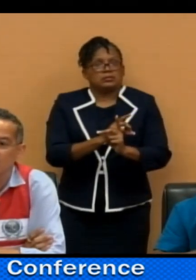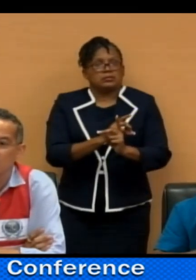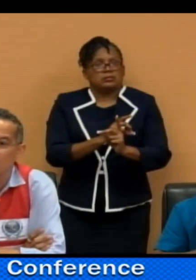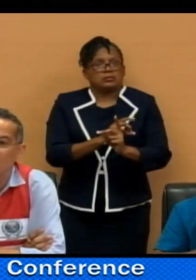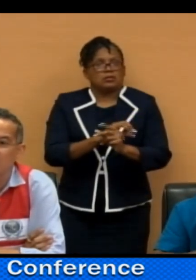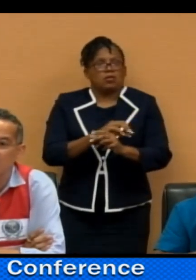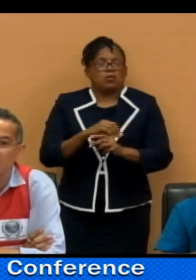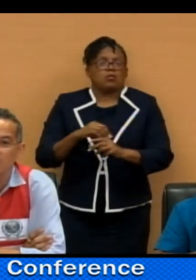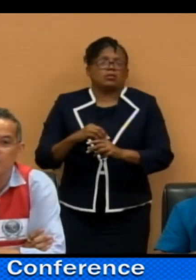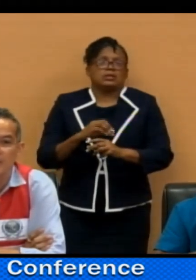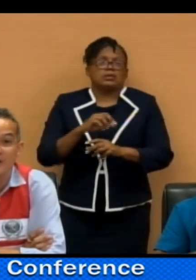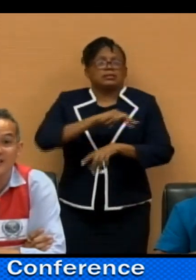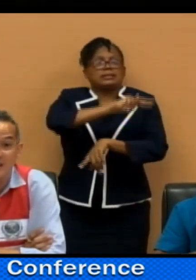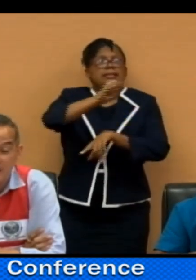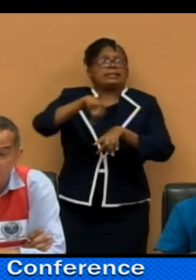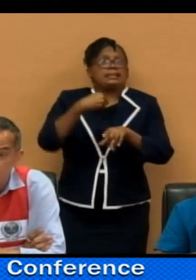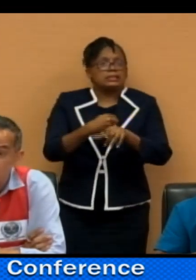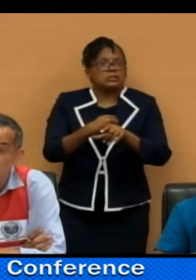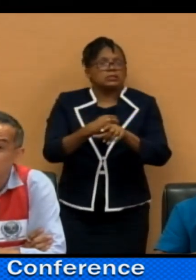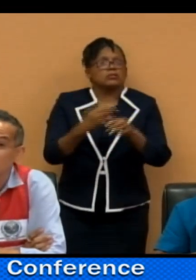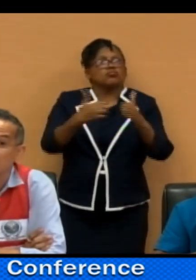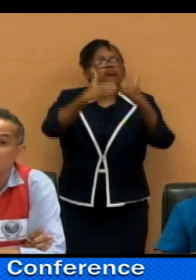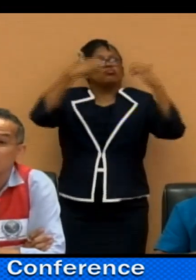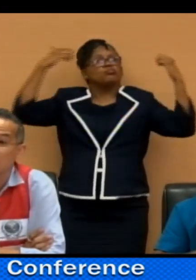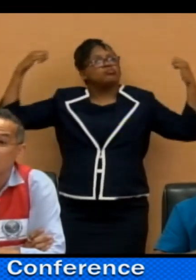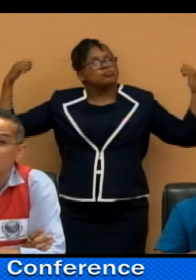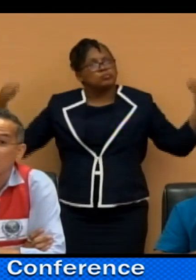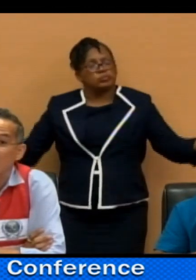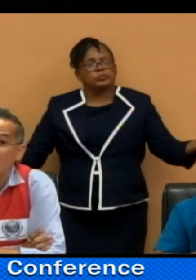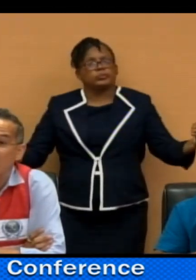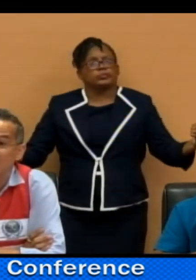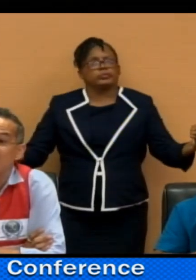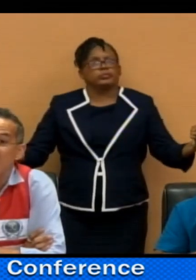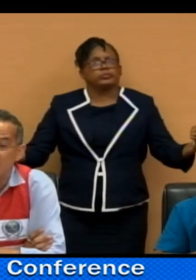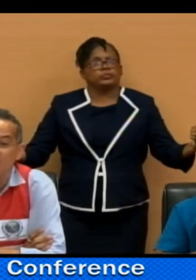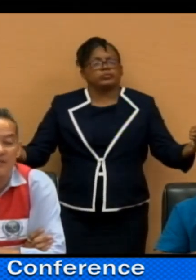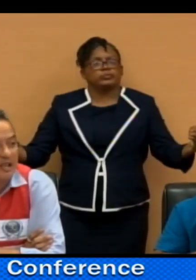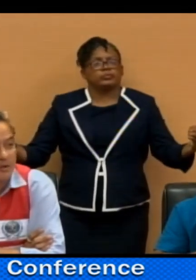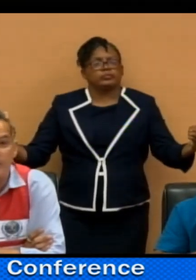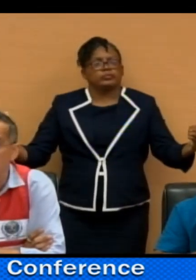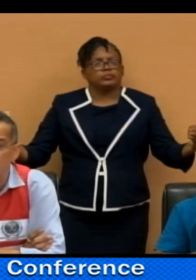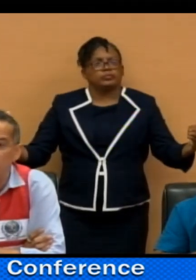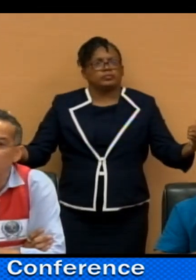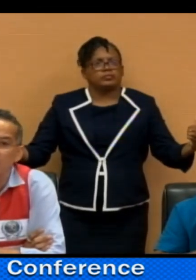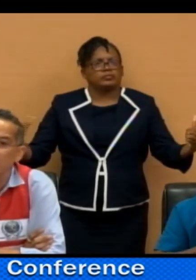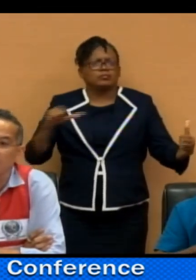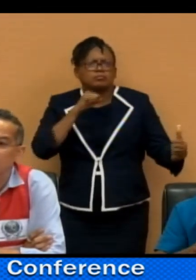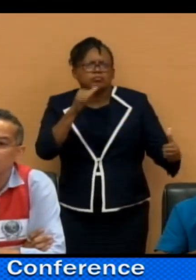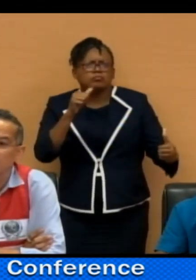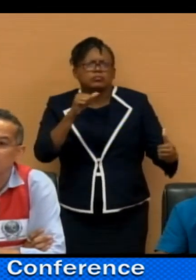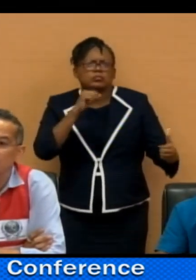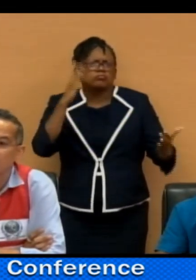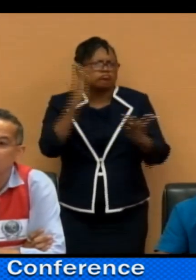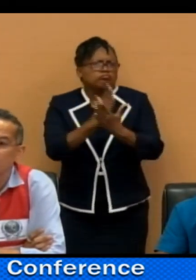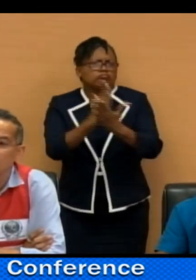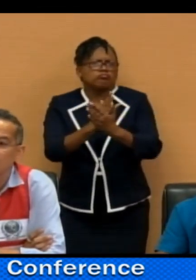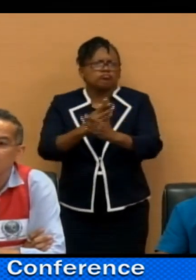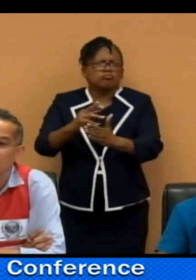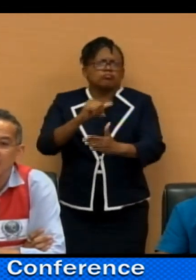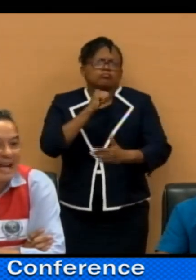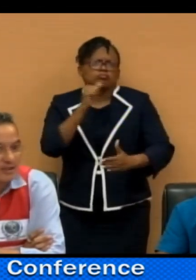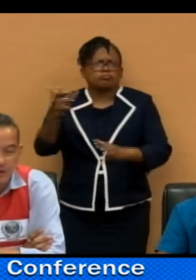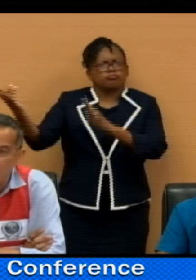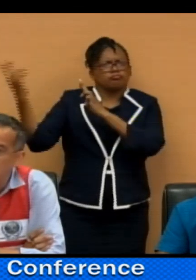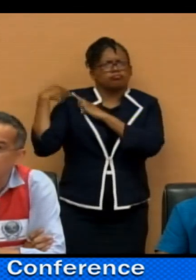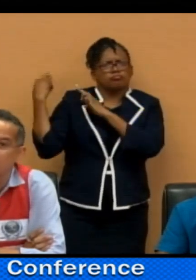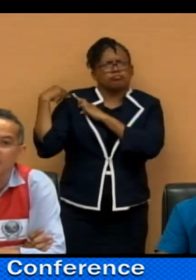nation to maintain the social distancing and the end of the irresponsible behavior.